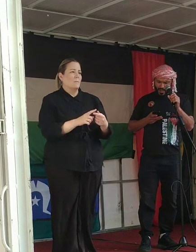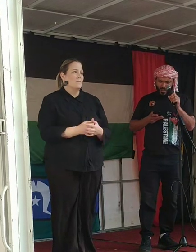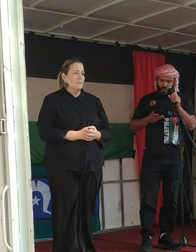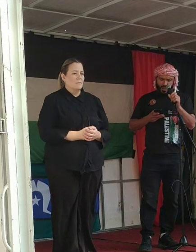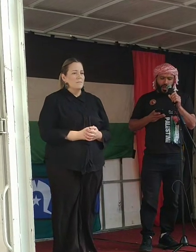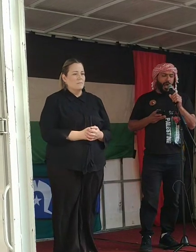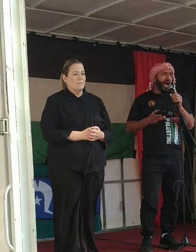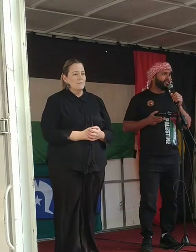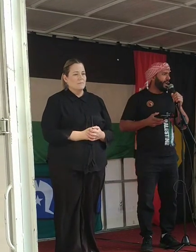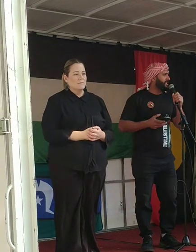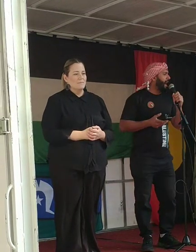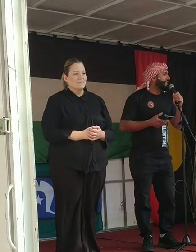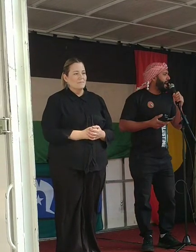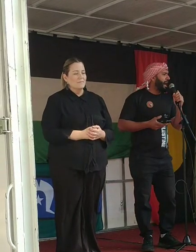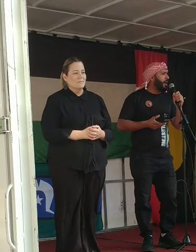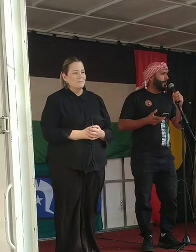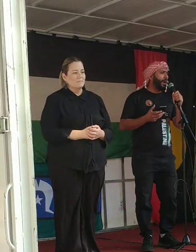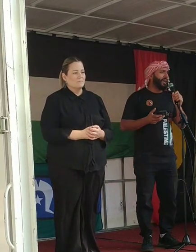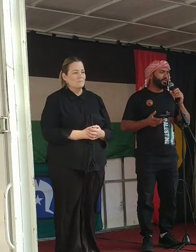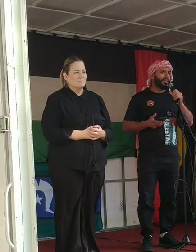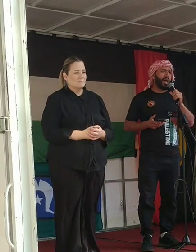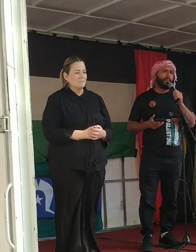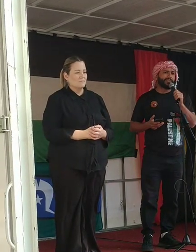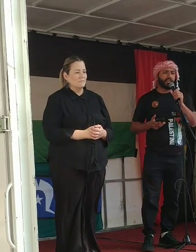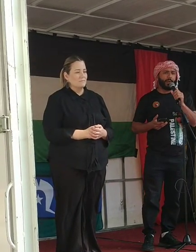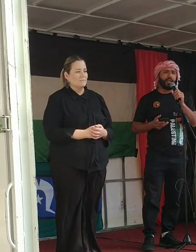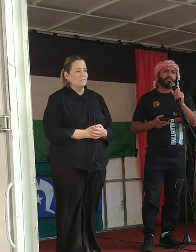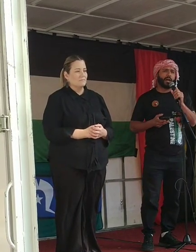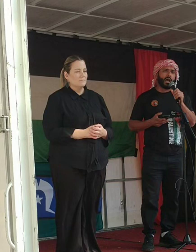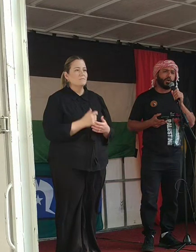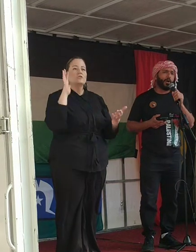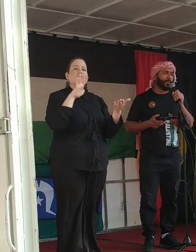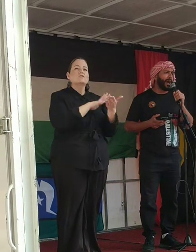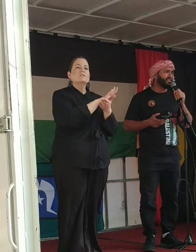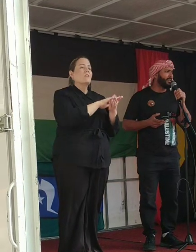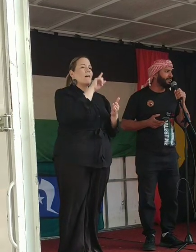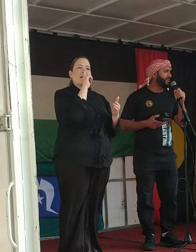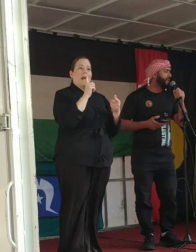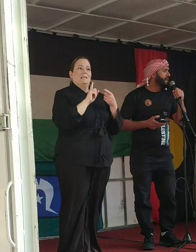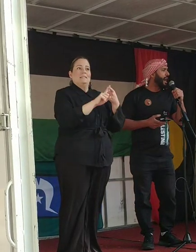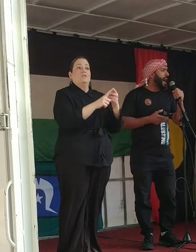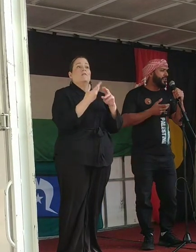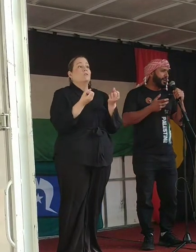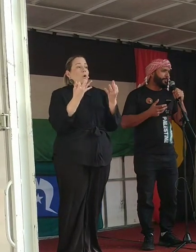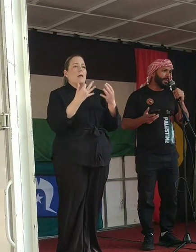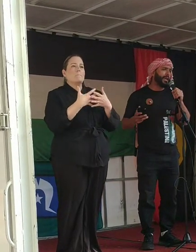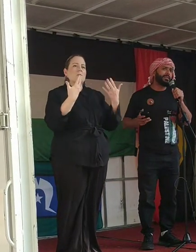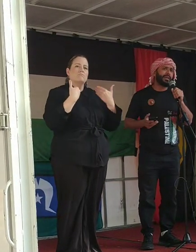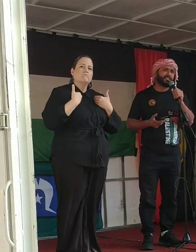A genocide cannot operate without multi-billion-dollar corporations that